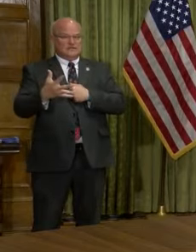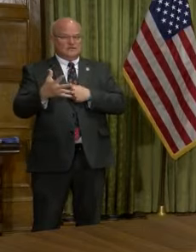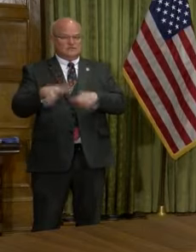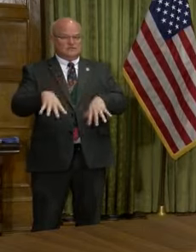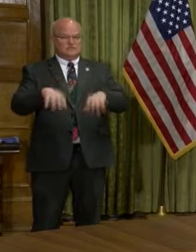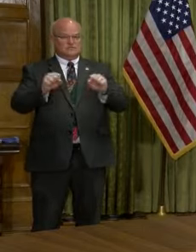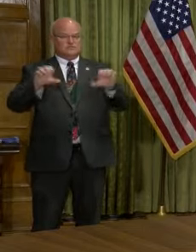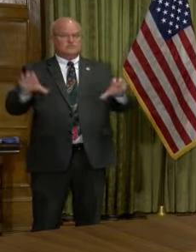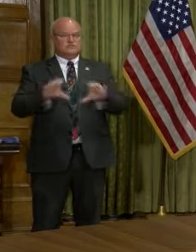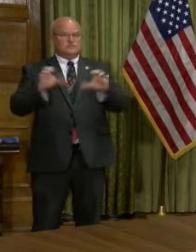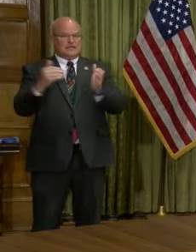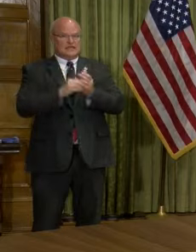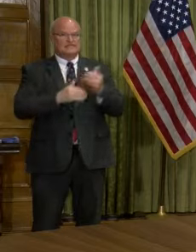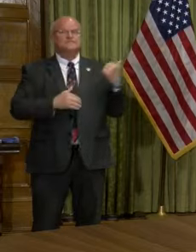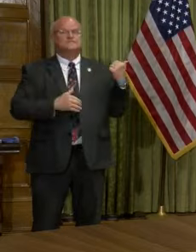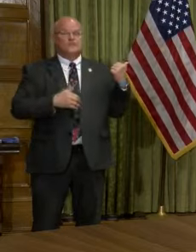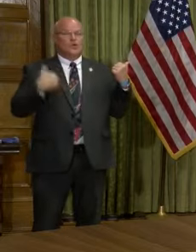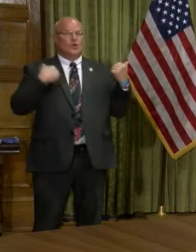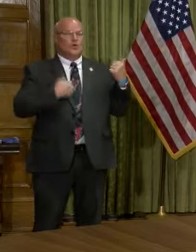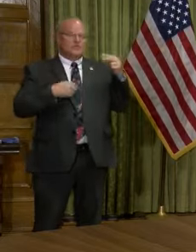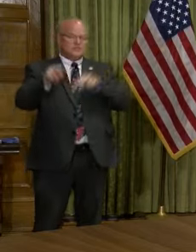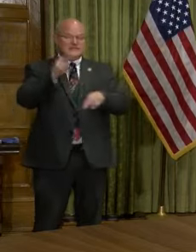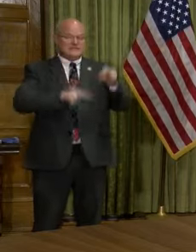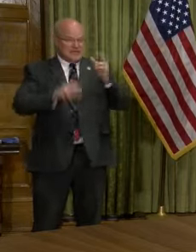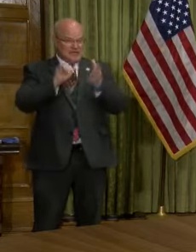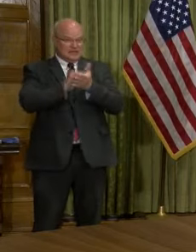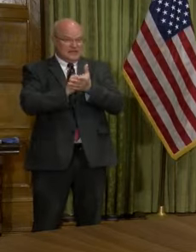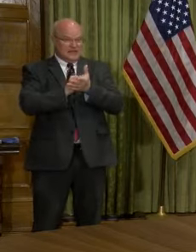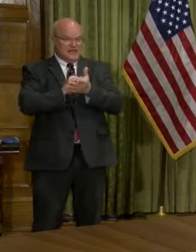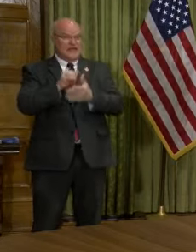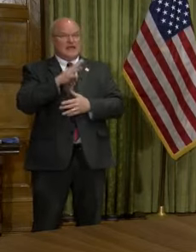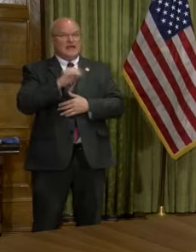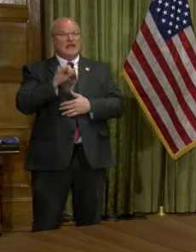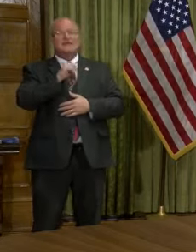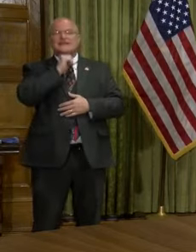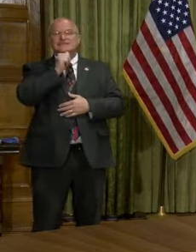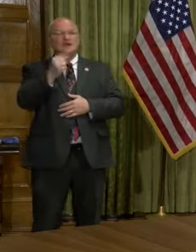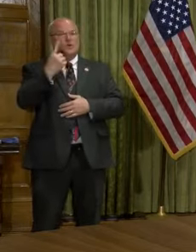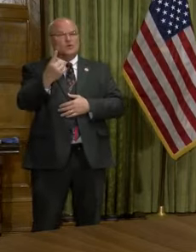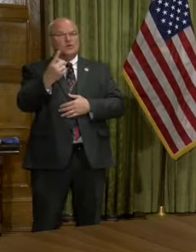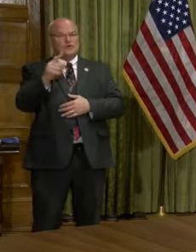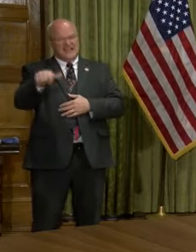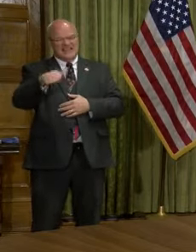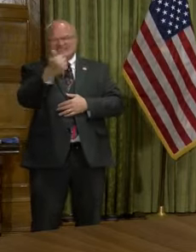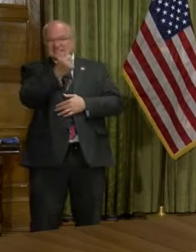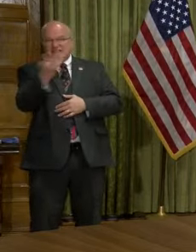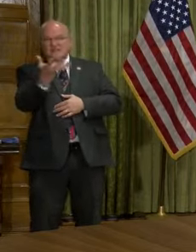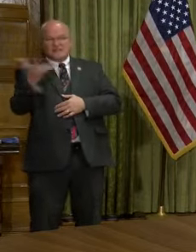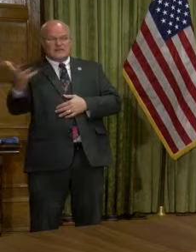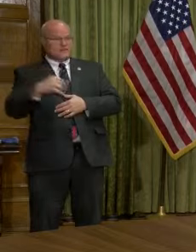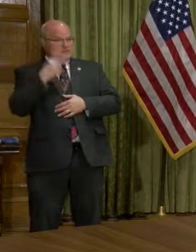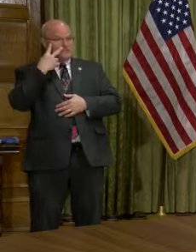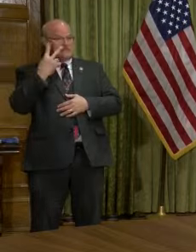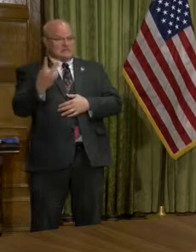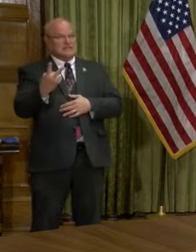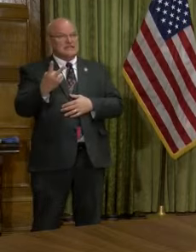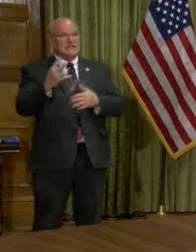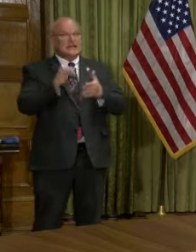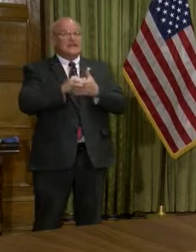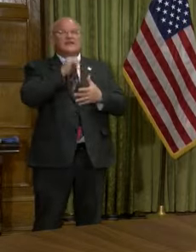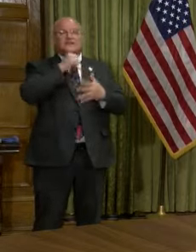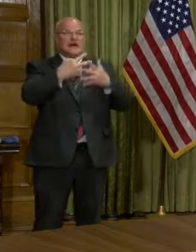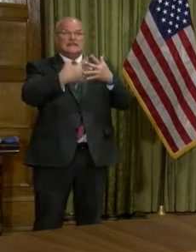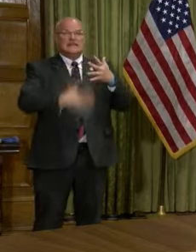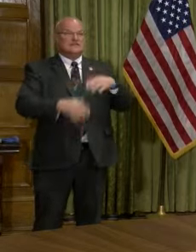after that? We will be examining that, and that's not one of there's a number of things that you'll see that is